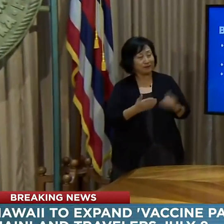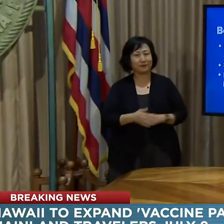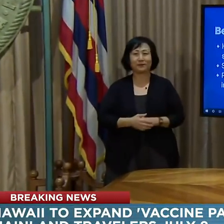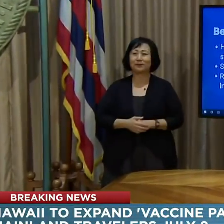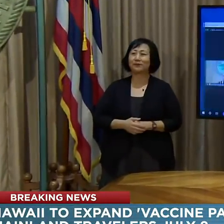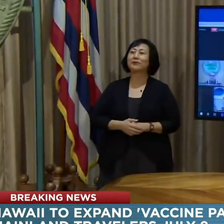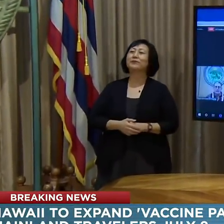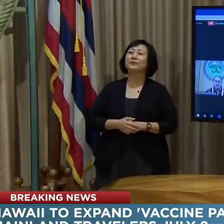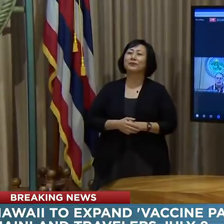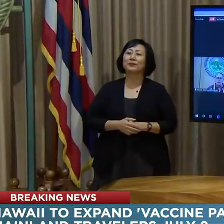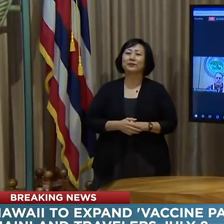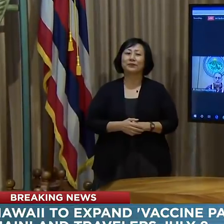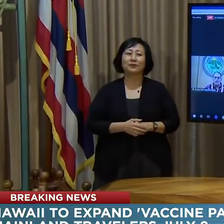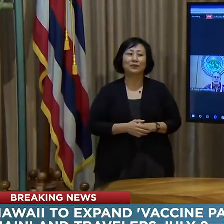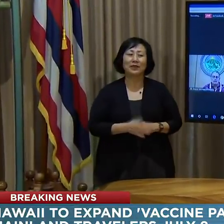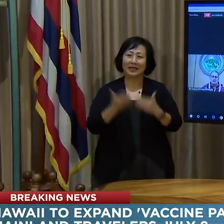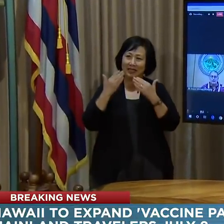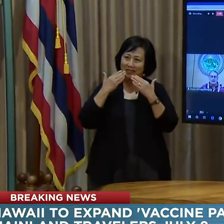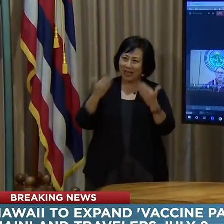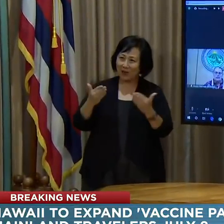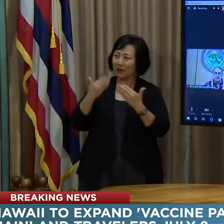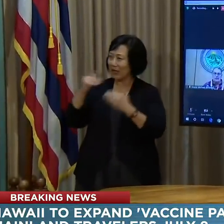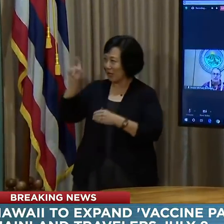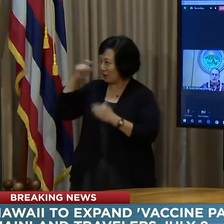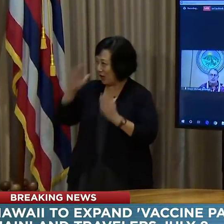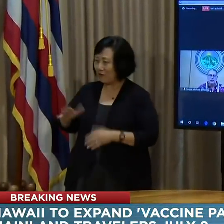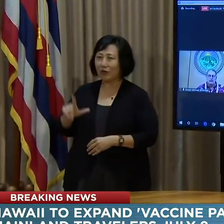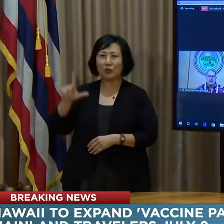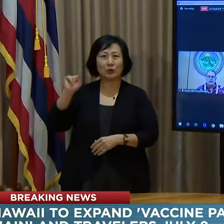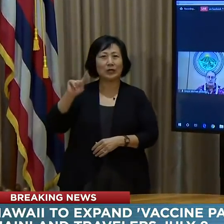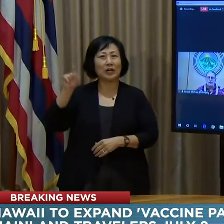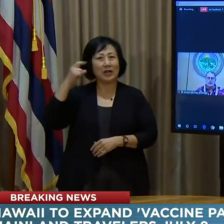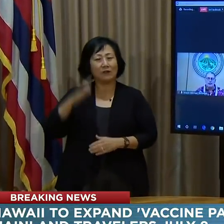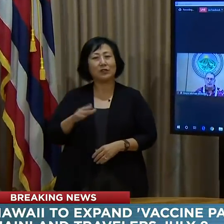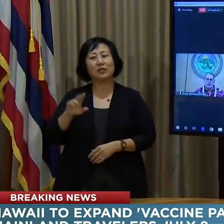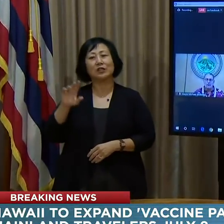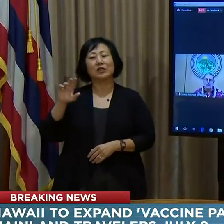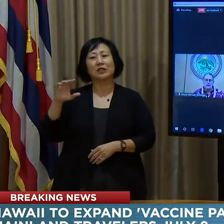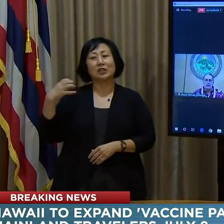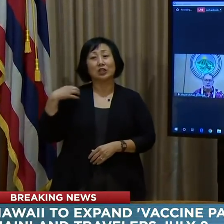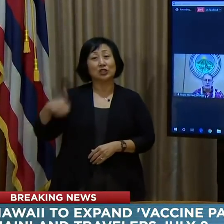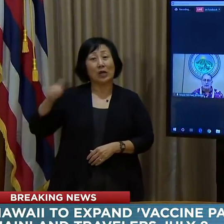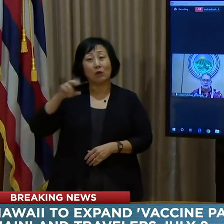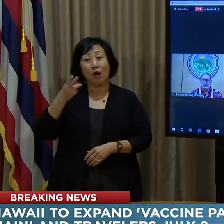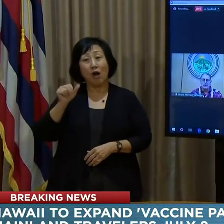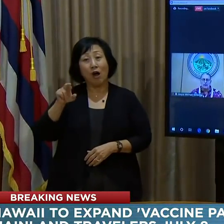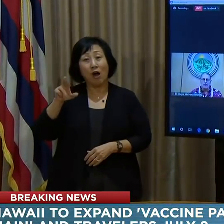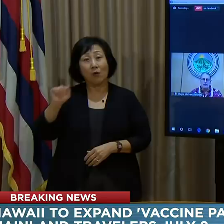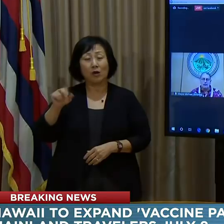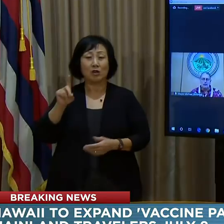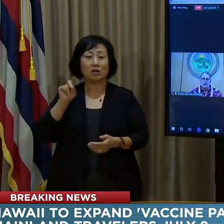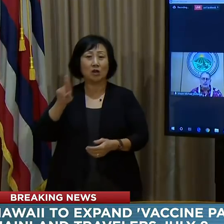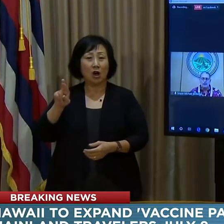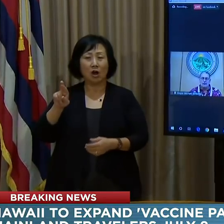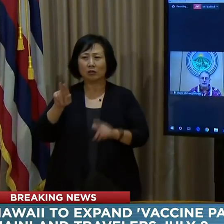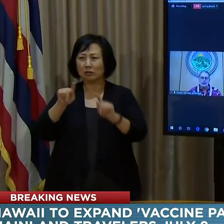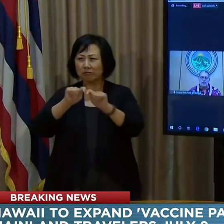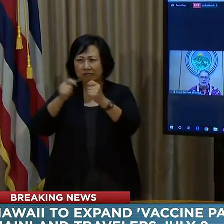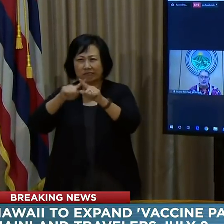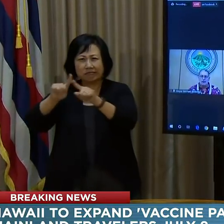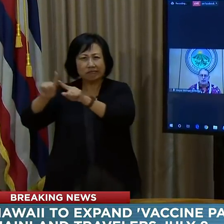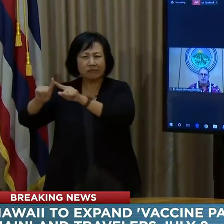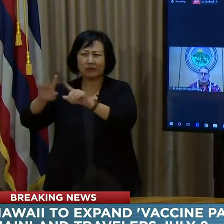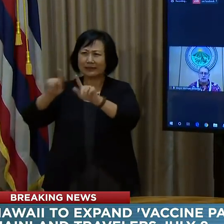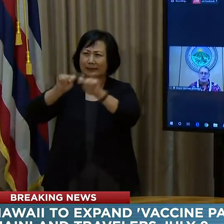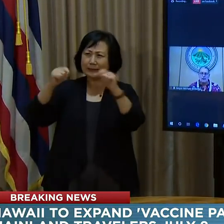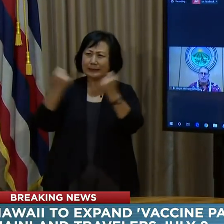Thank you very much. And thank you, Governor, Lieutenant Governor General Hara, Dr. Char, Dr. Kimball, the entire team for getting